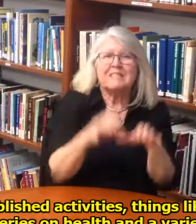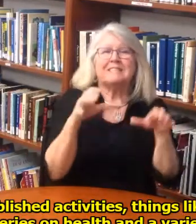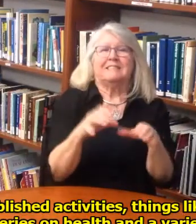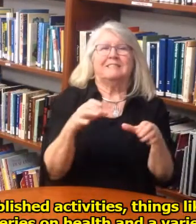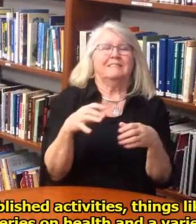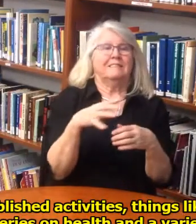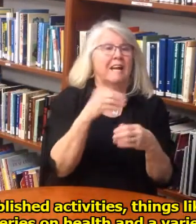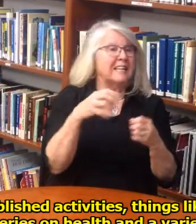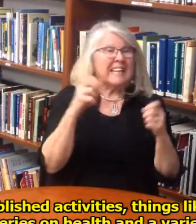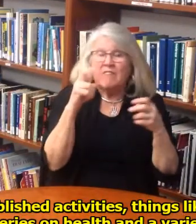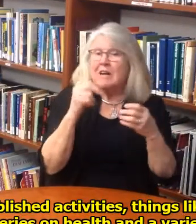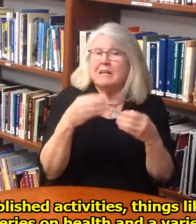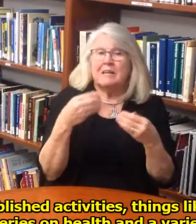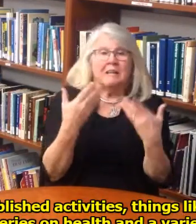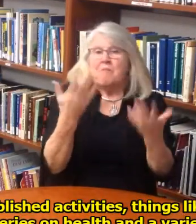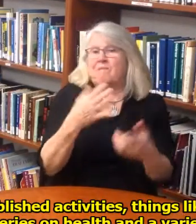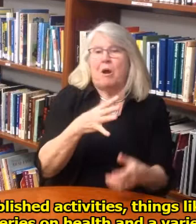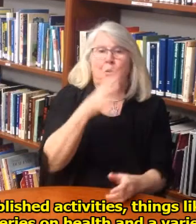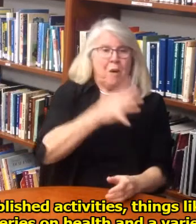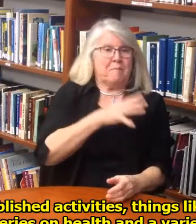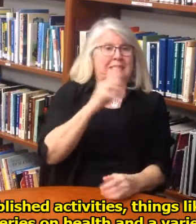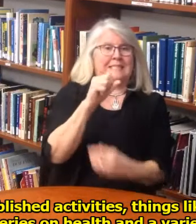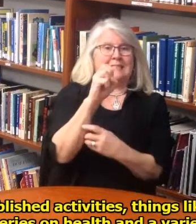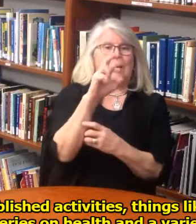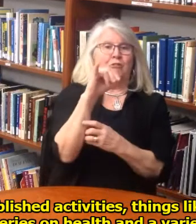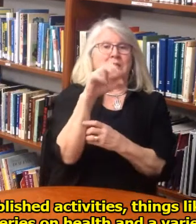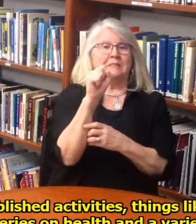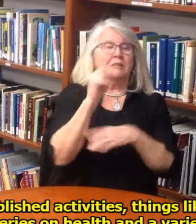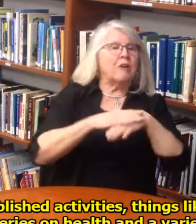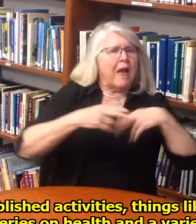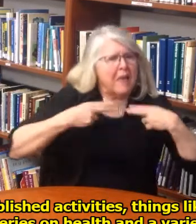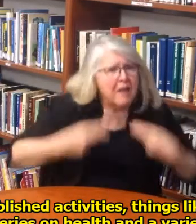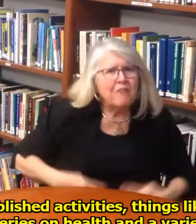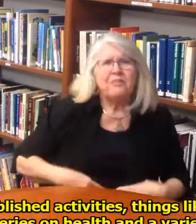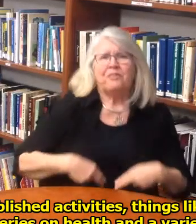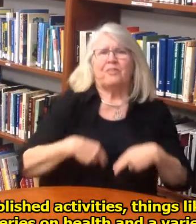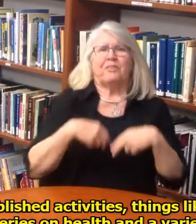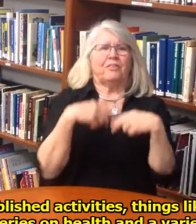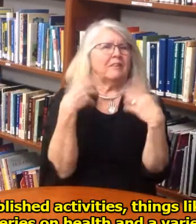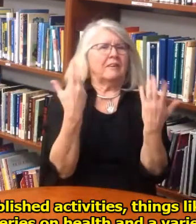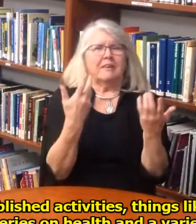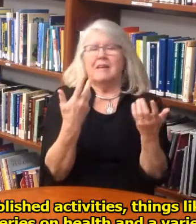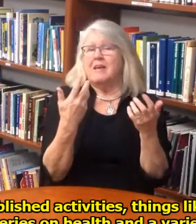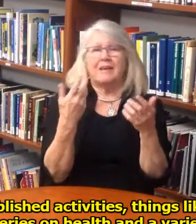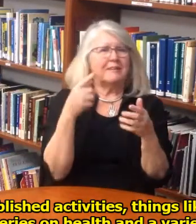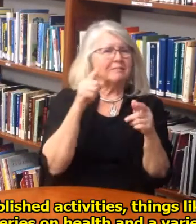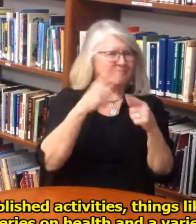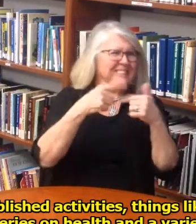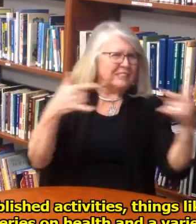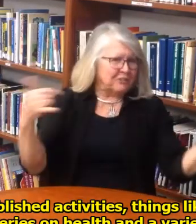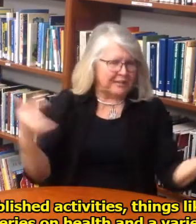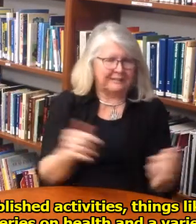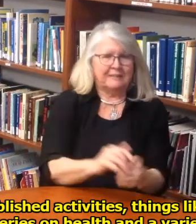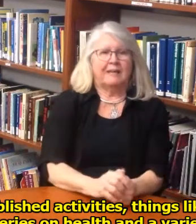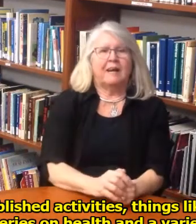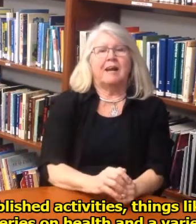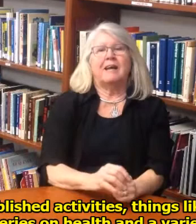So we've established activities, things like we've provided a women's series on health and a variety